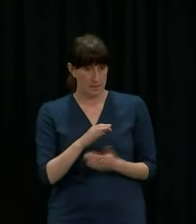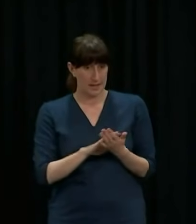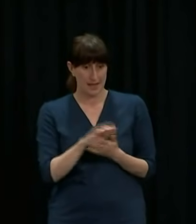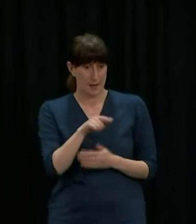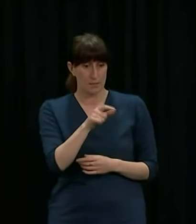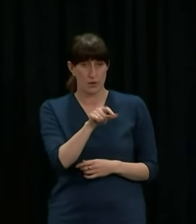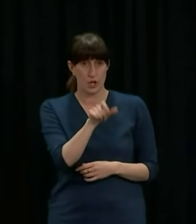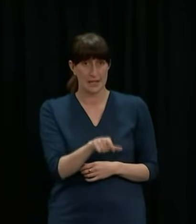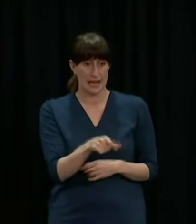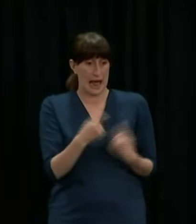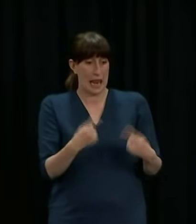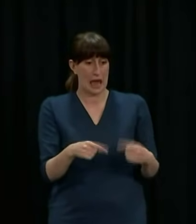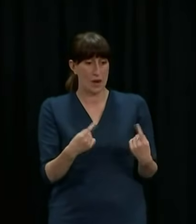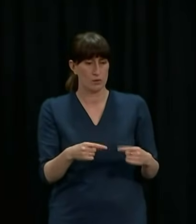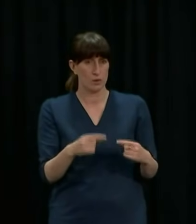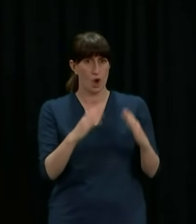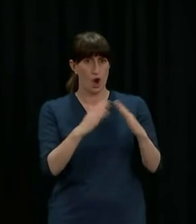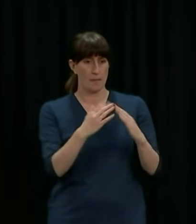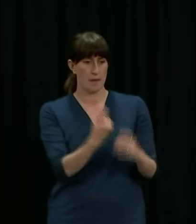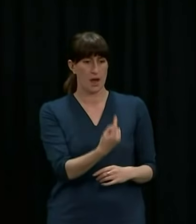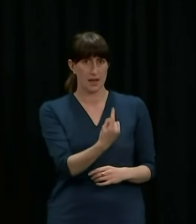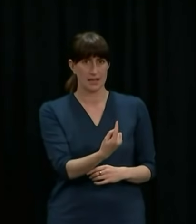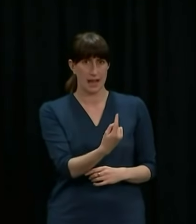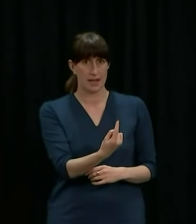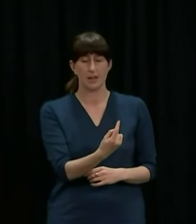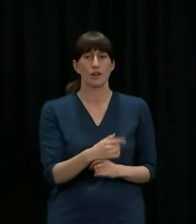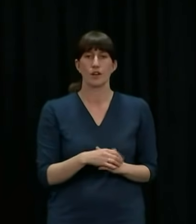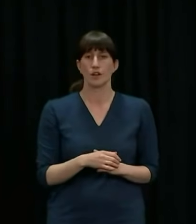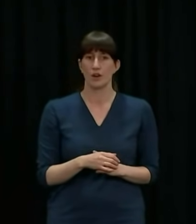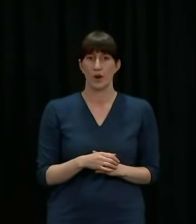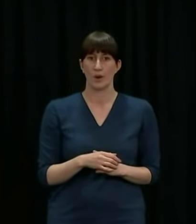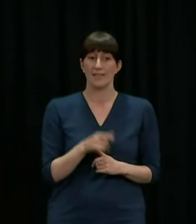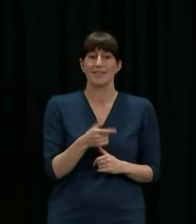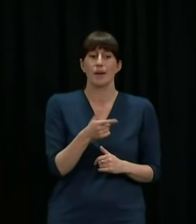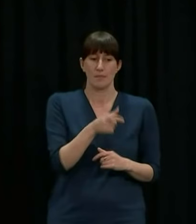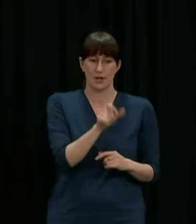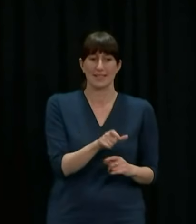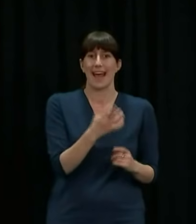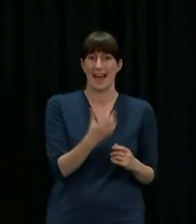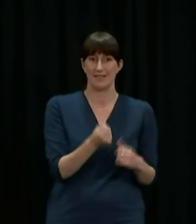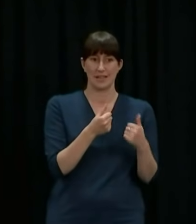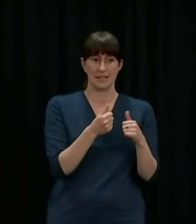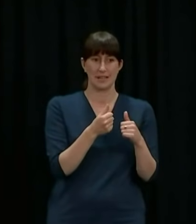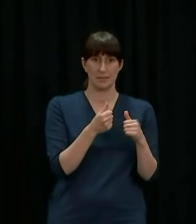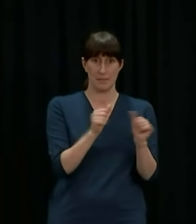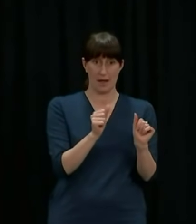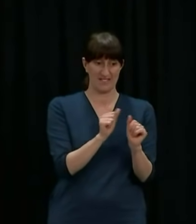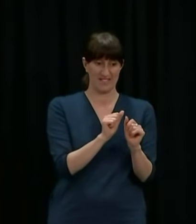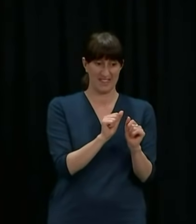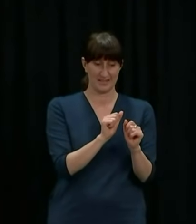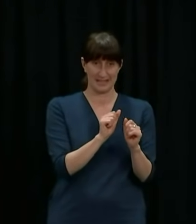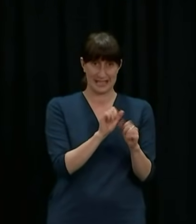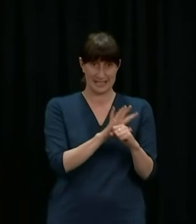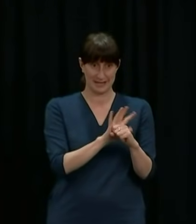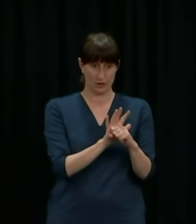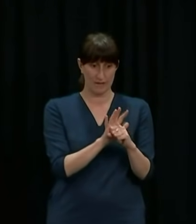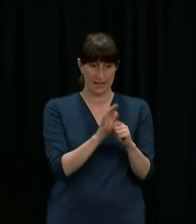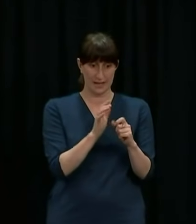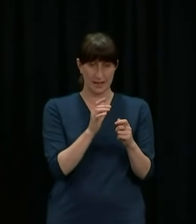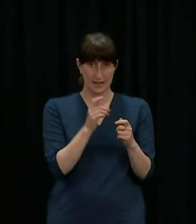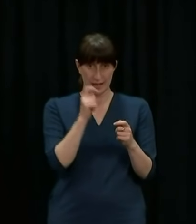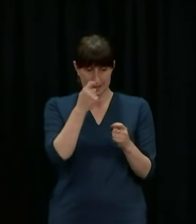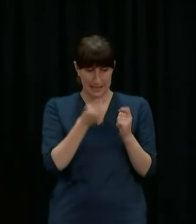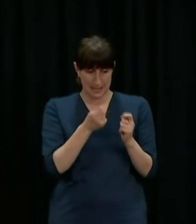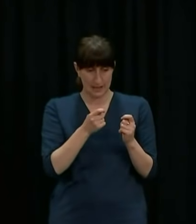No, it's someone who had been tested and the result has come in and the public health unit hasn't been able to locate them as